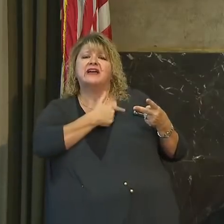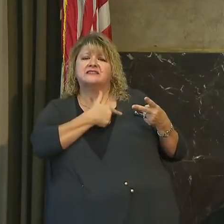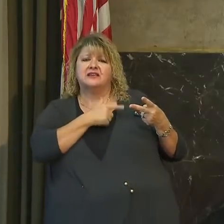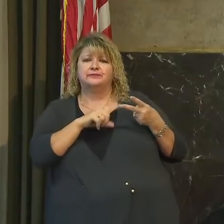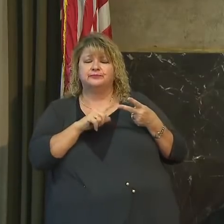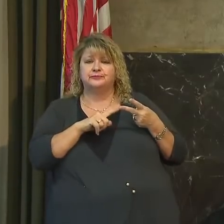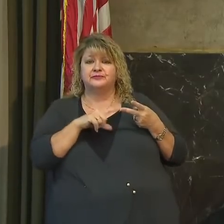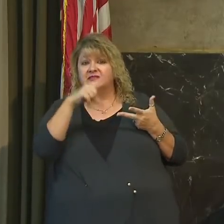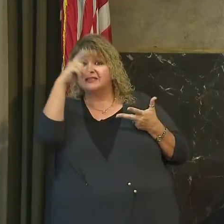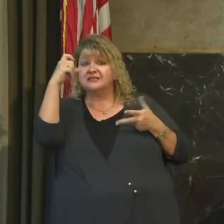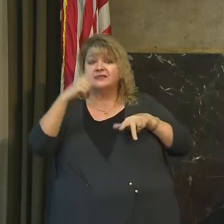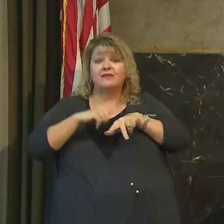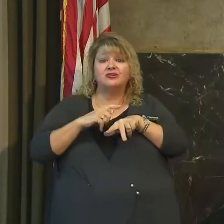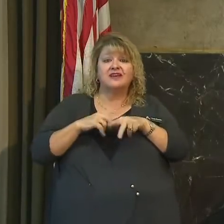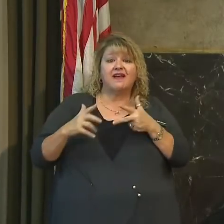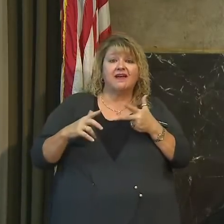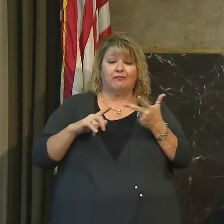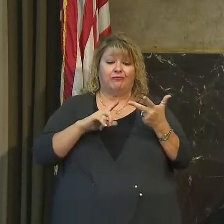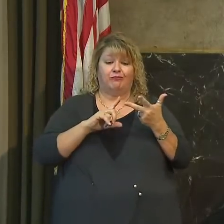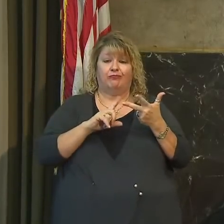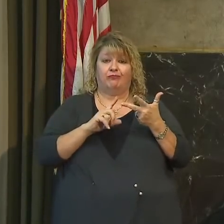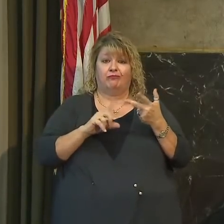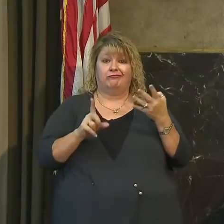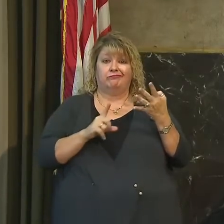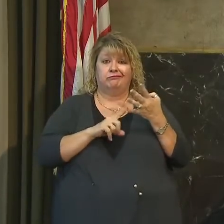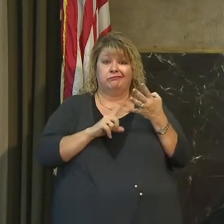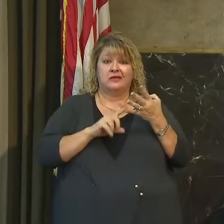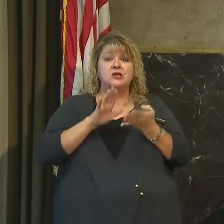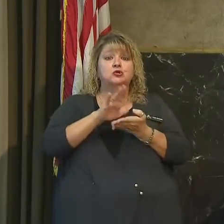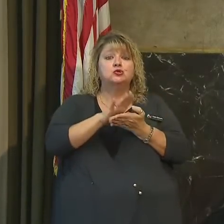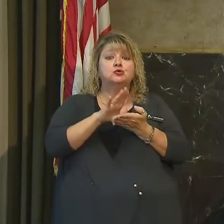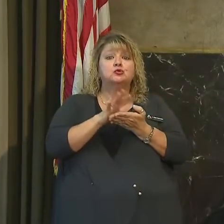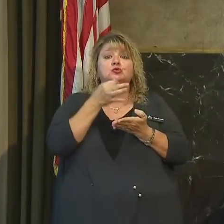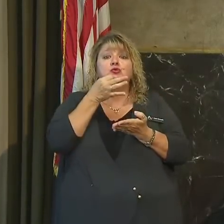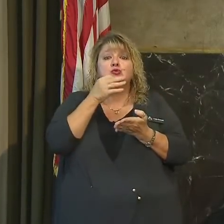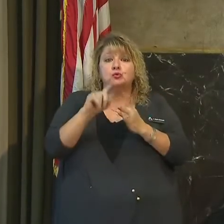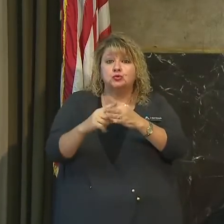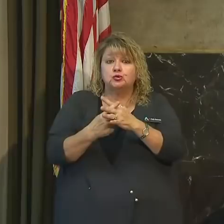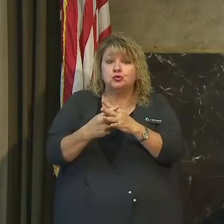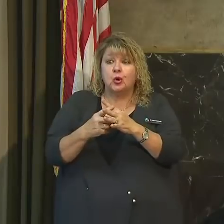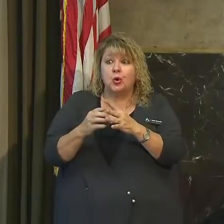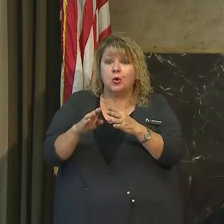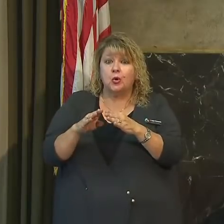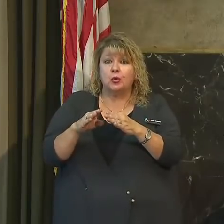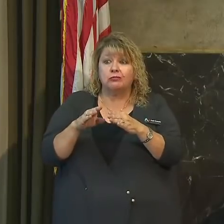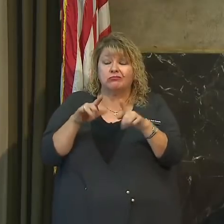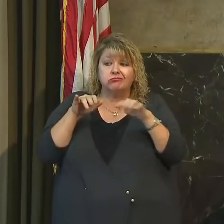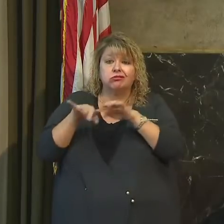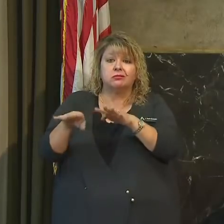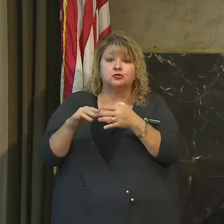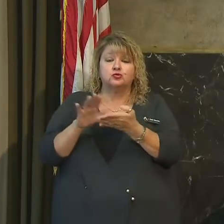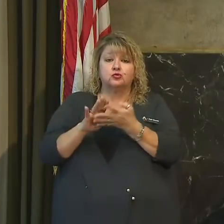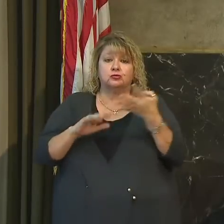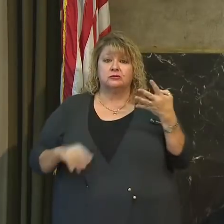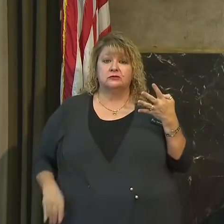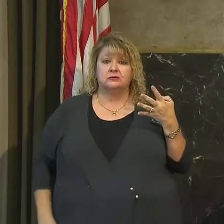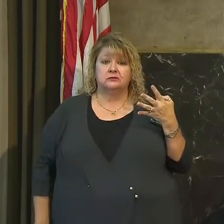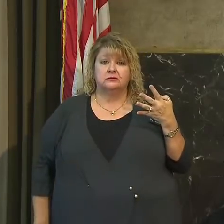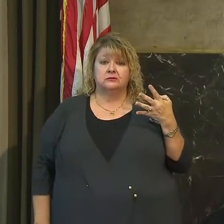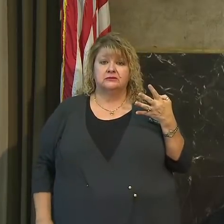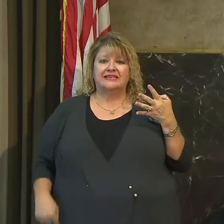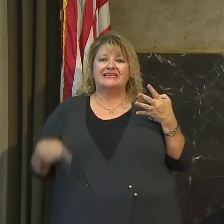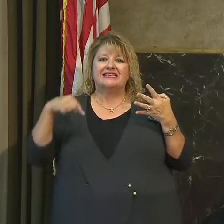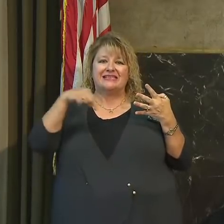with school about to start, both K through 12 and higher education, this really is the perfect